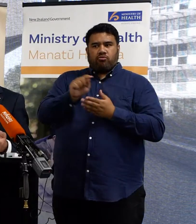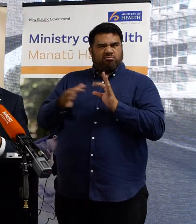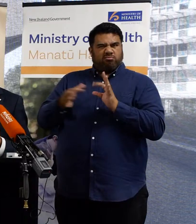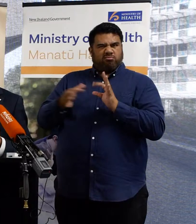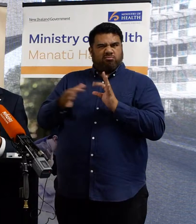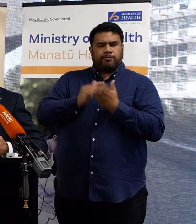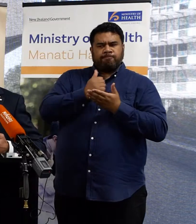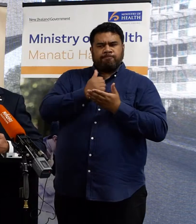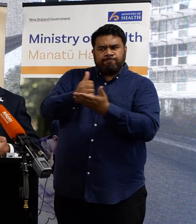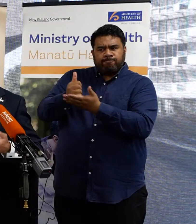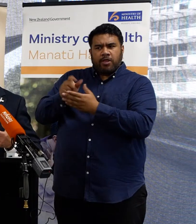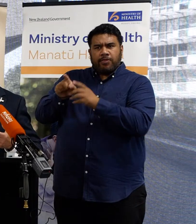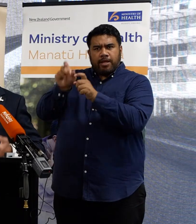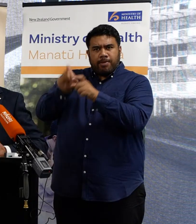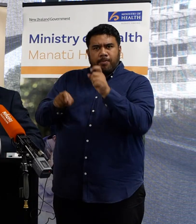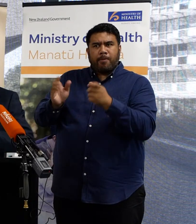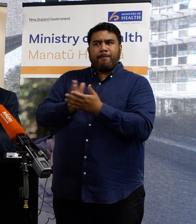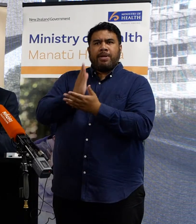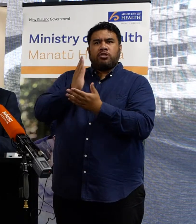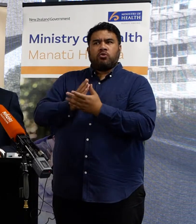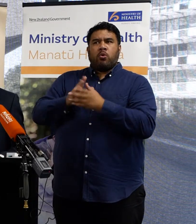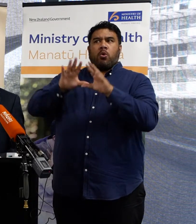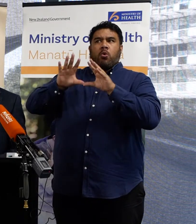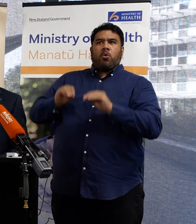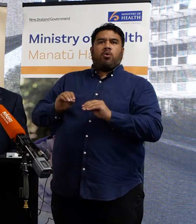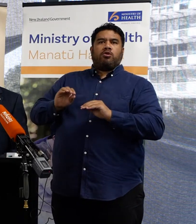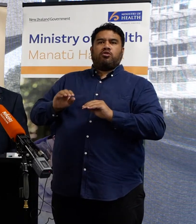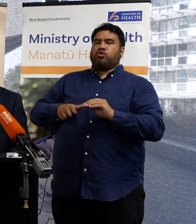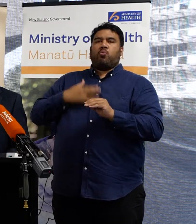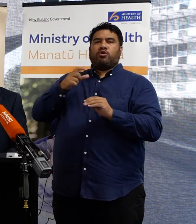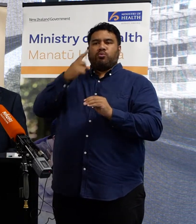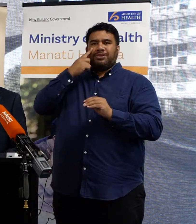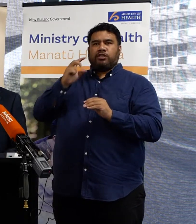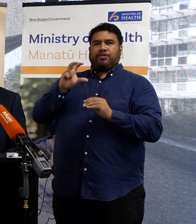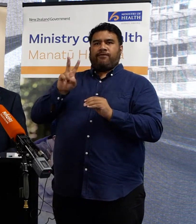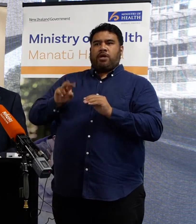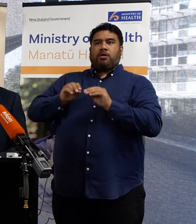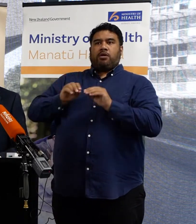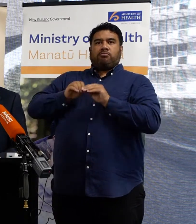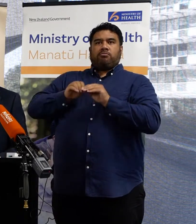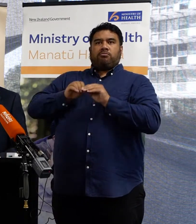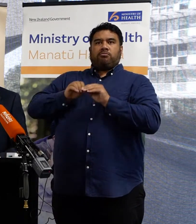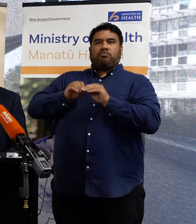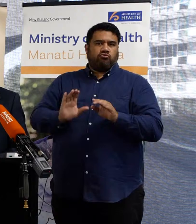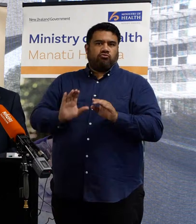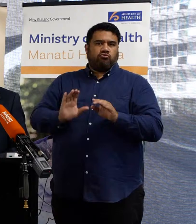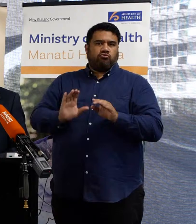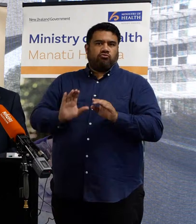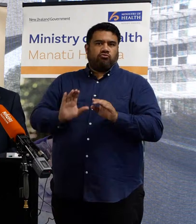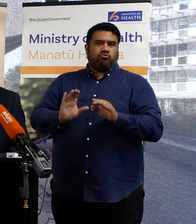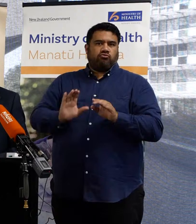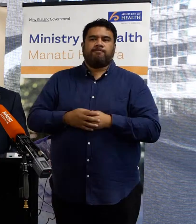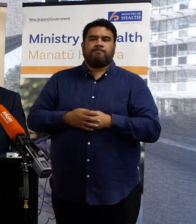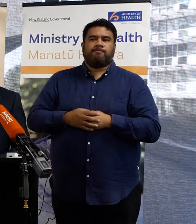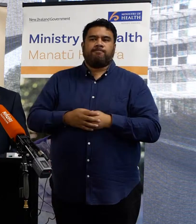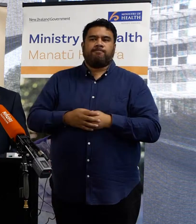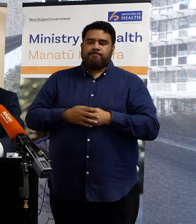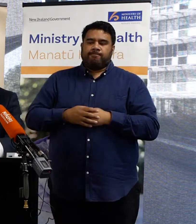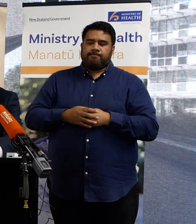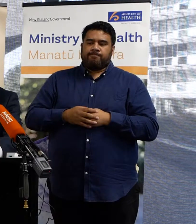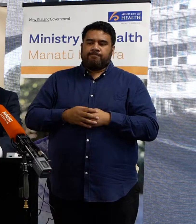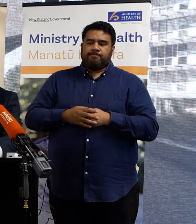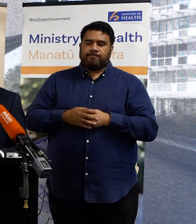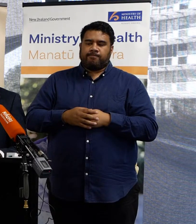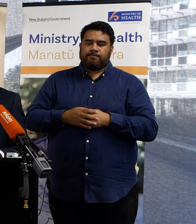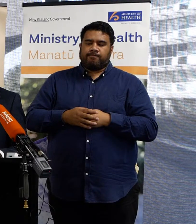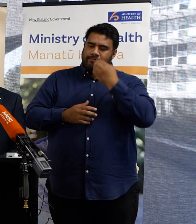their nationals to prevent the possibility of infection being transmitted to those countries. Okay, just before